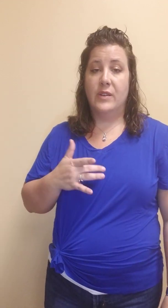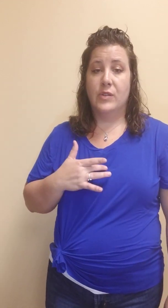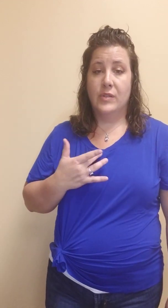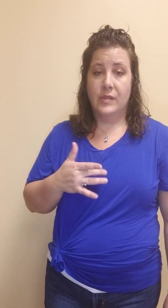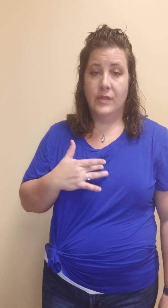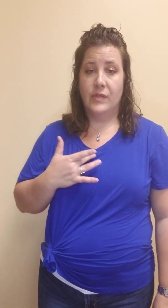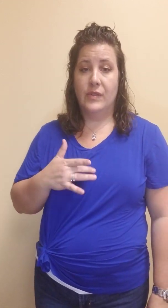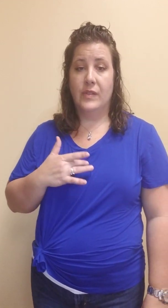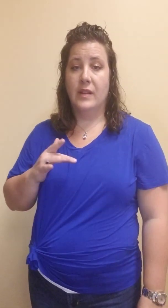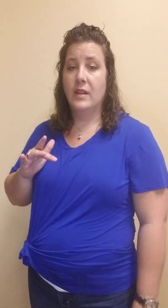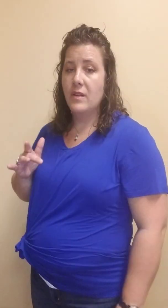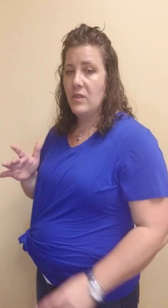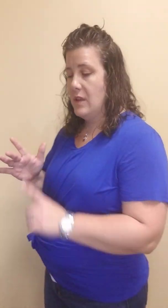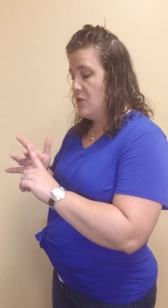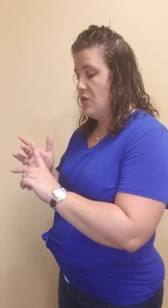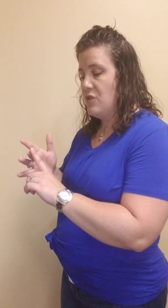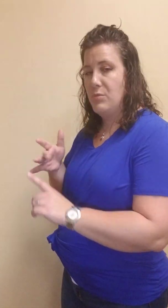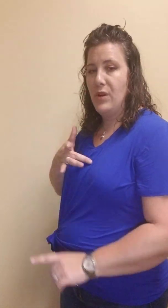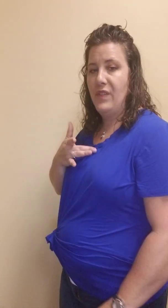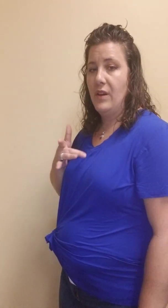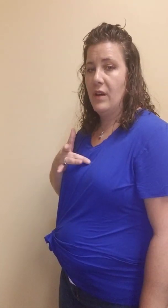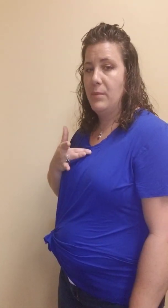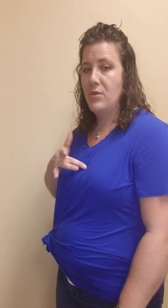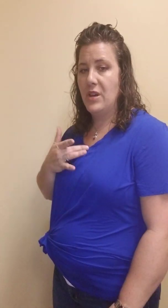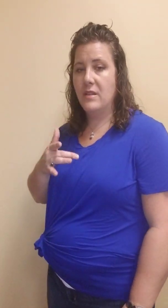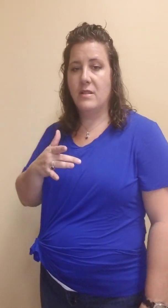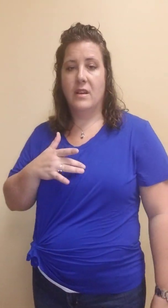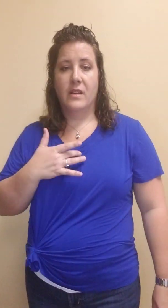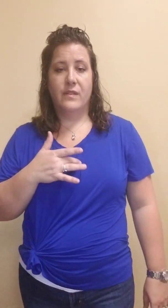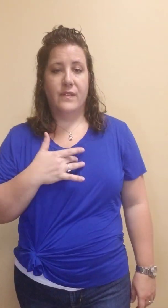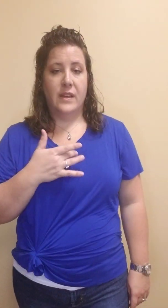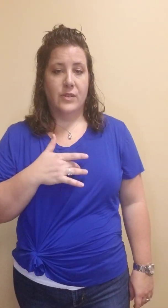Feel. So that's just your middle finger up your chest. Feel.